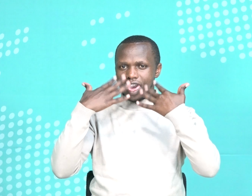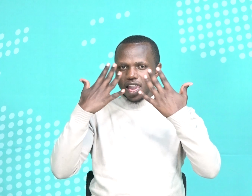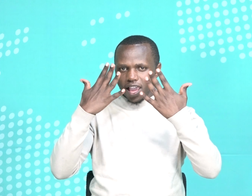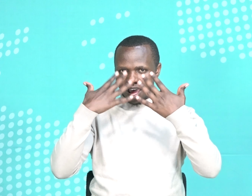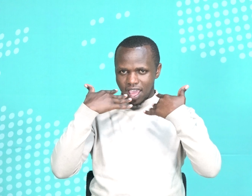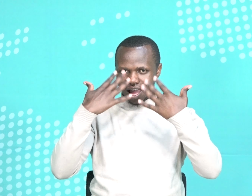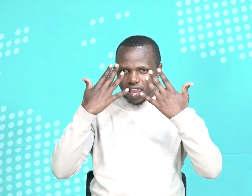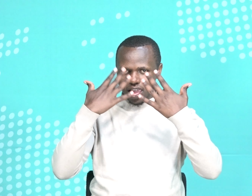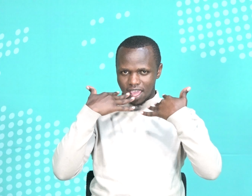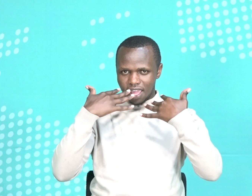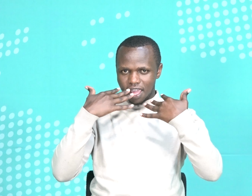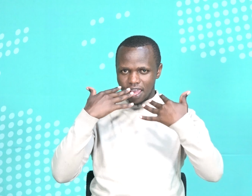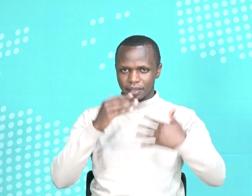air,